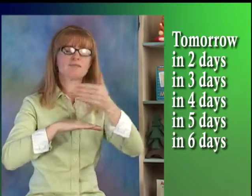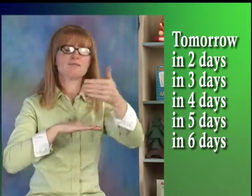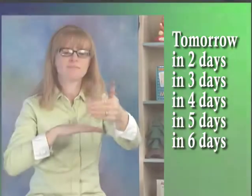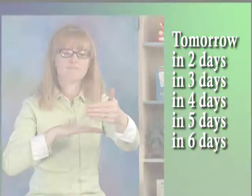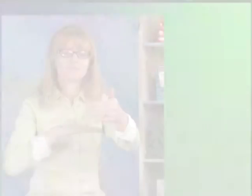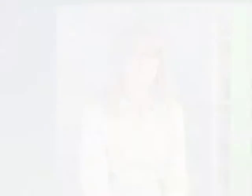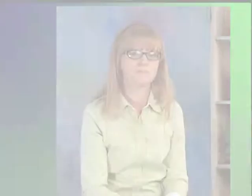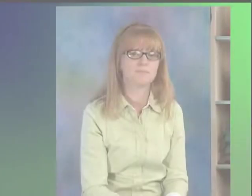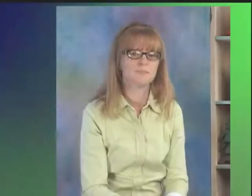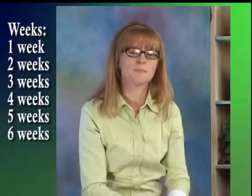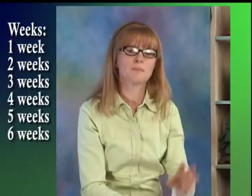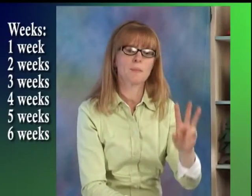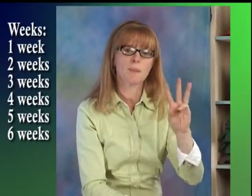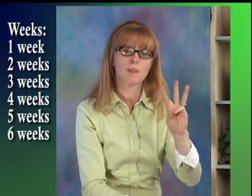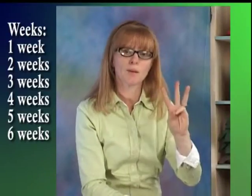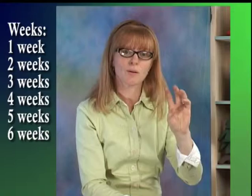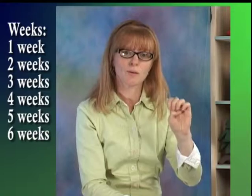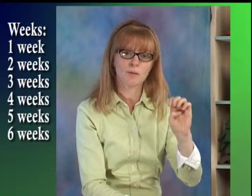days.